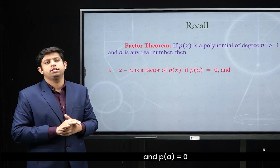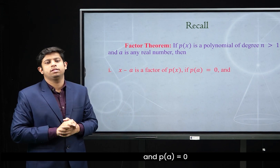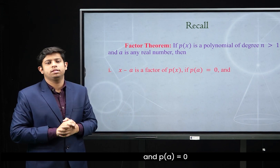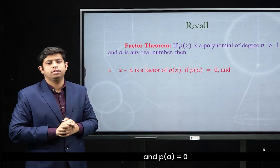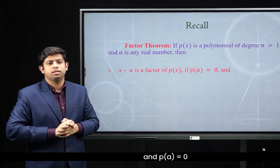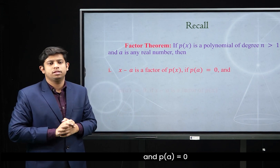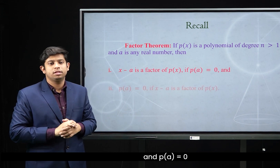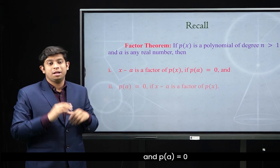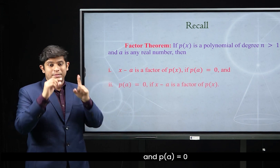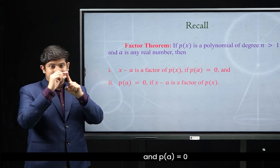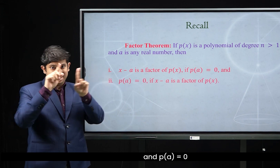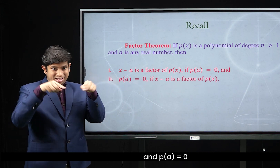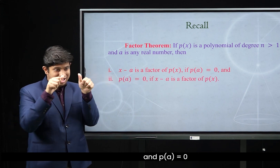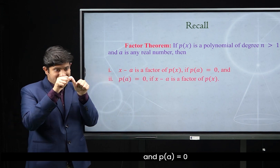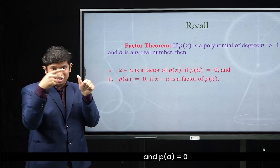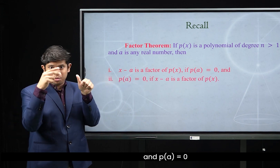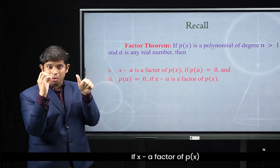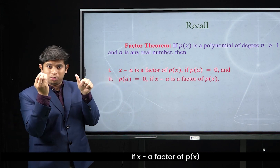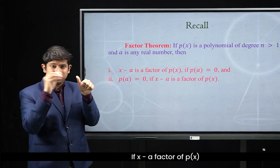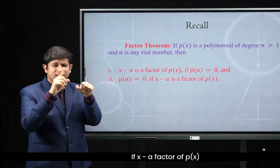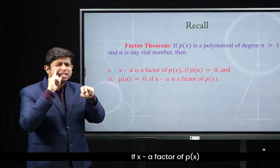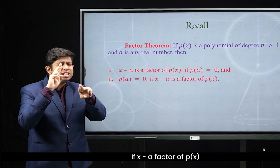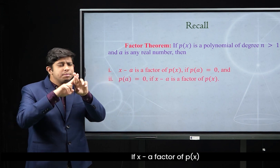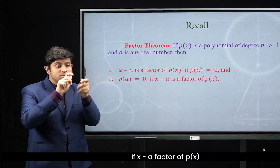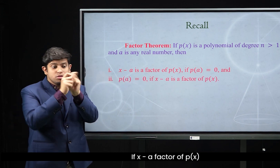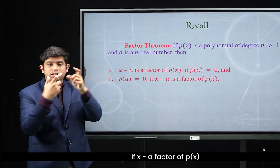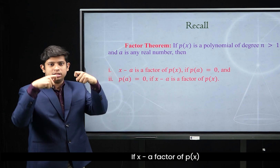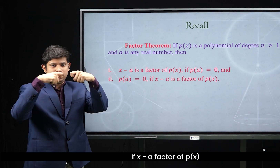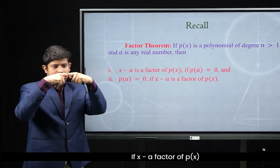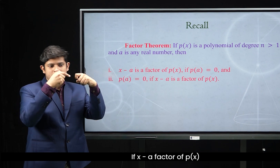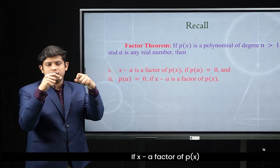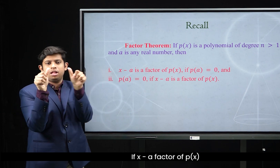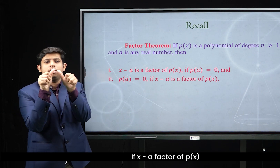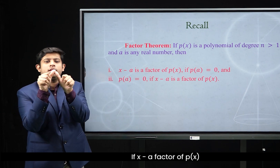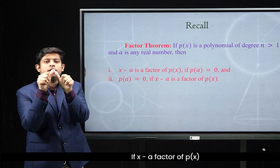and p of a is equal to 0 if x minus a is a factor of p of x.